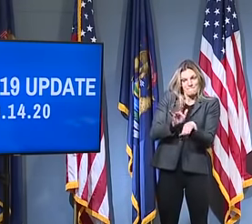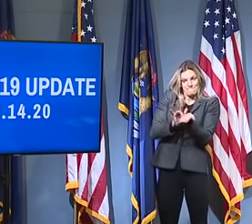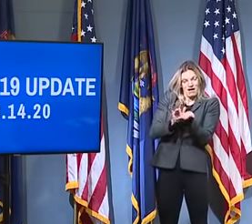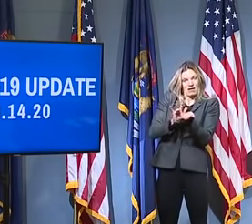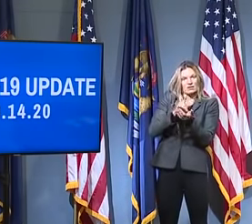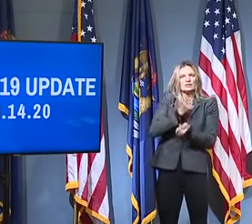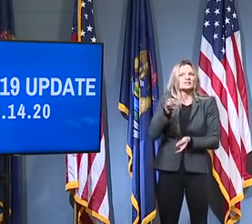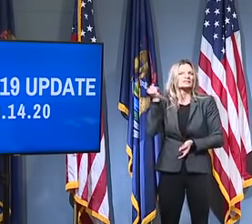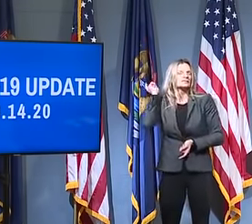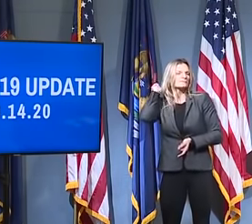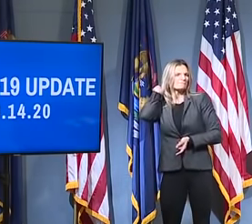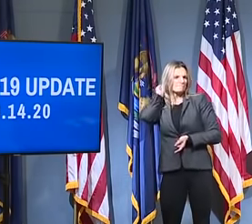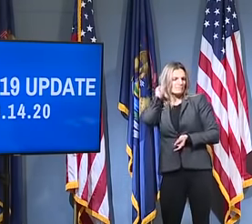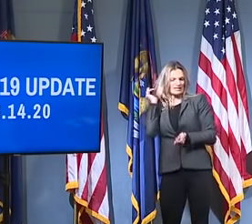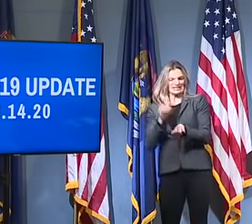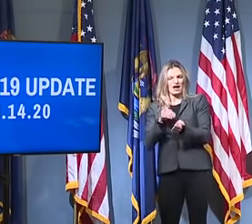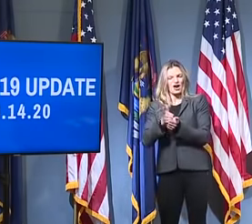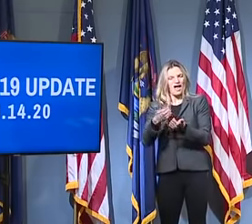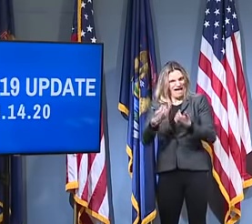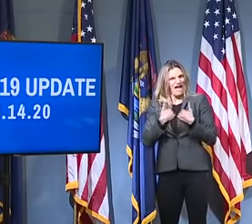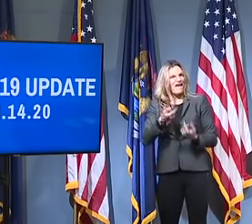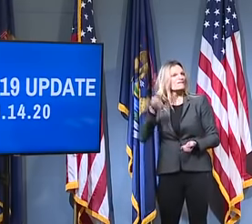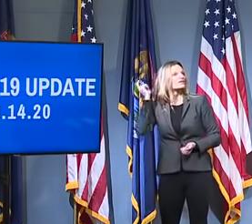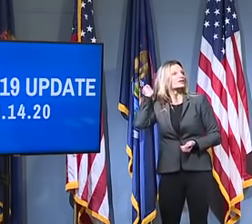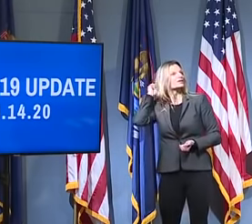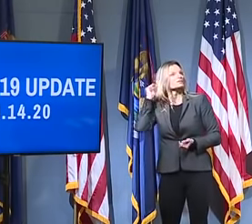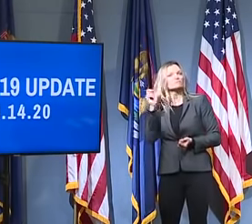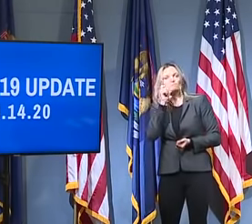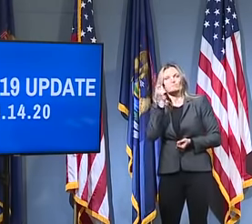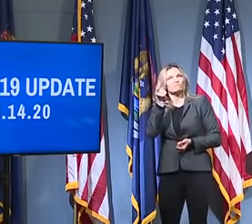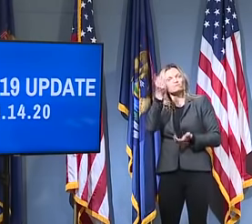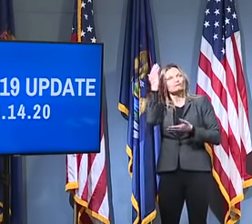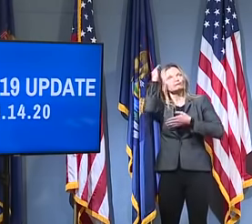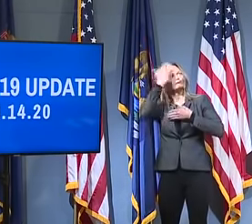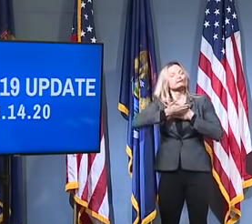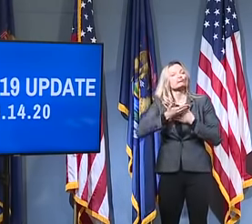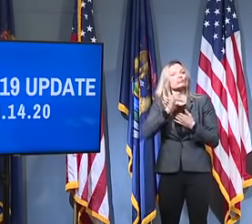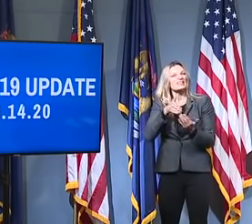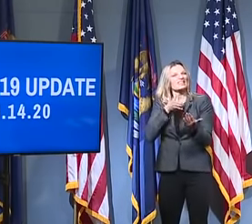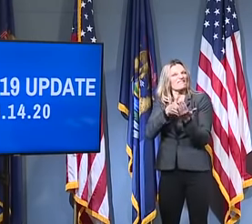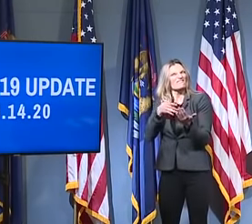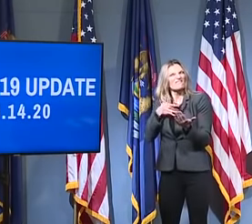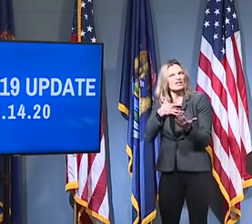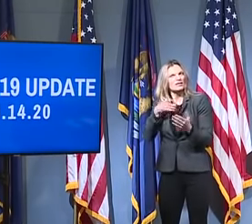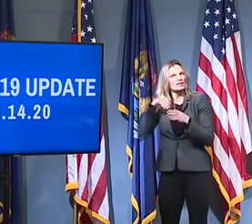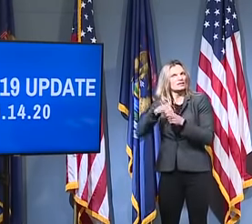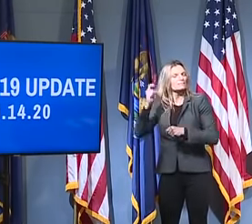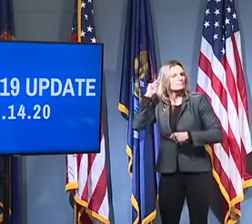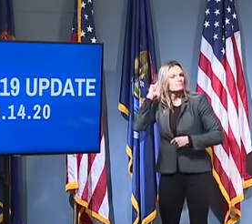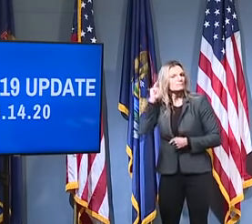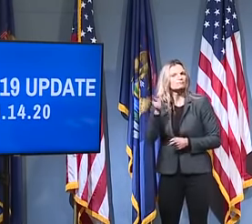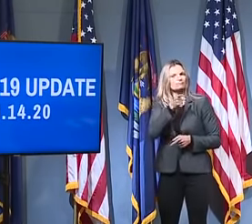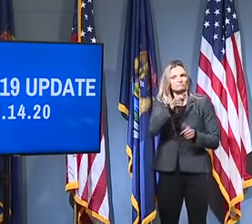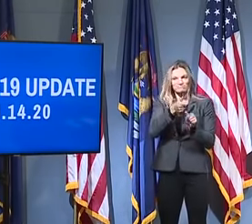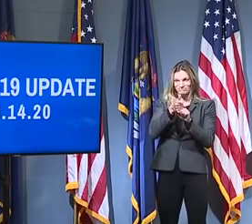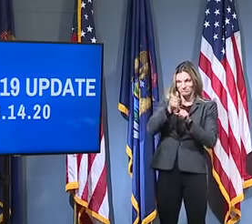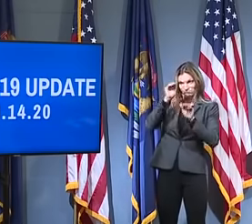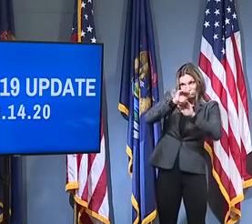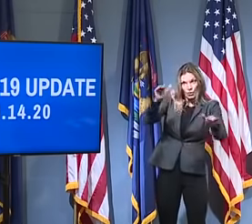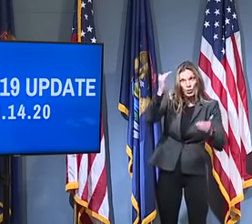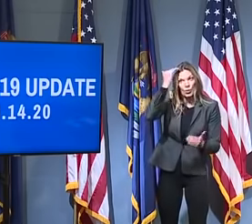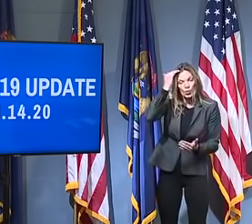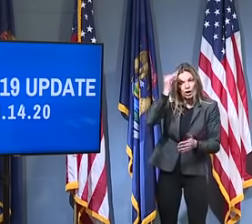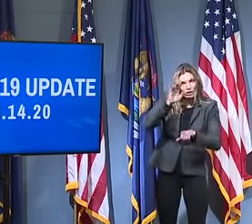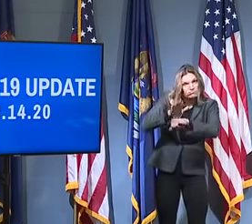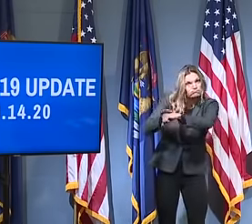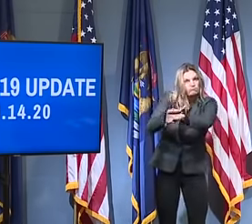every time a decision is made about care, and to be mindful of that. We worked with task force member Congresswoman Brenda Lawrence to